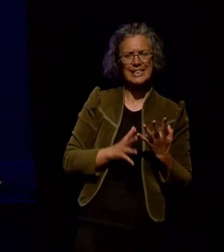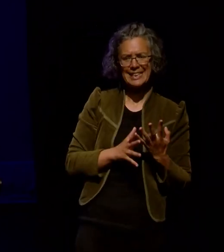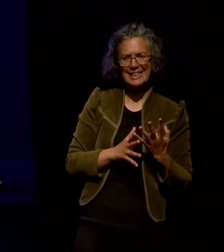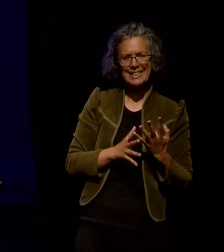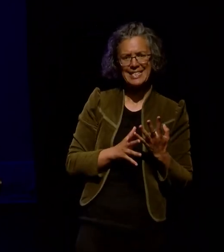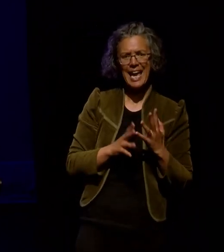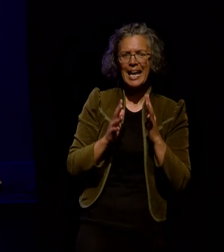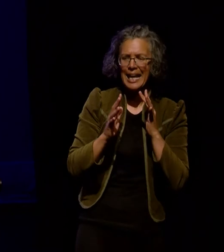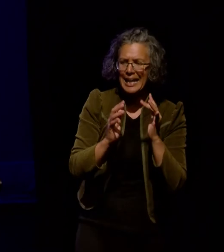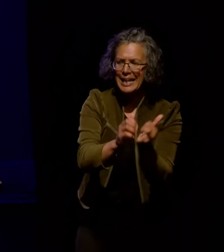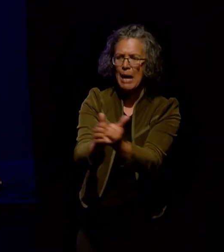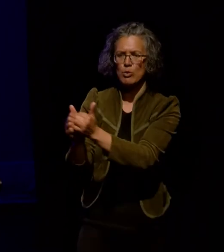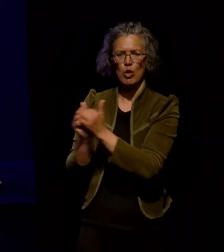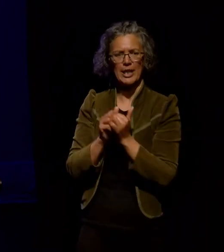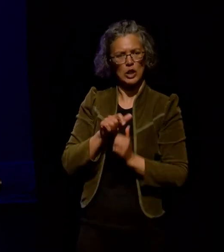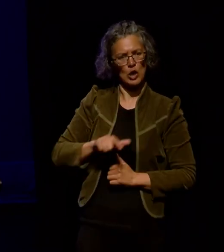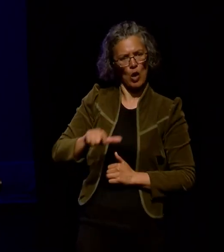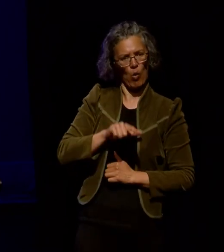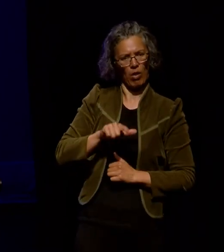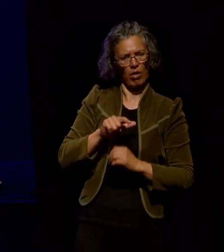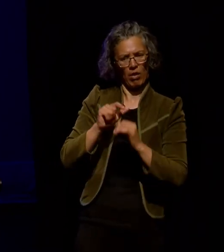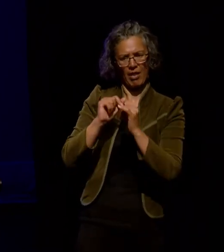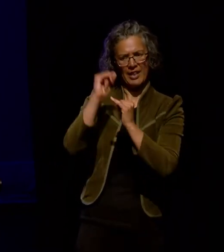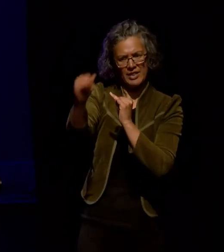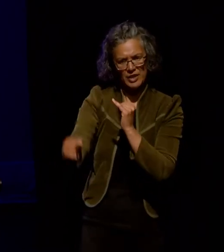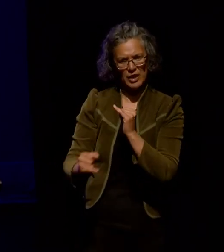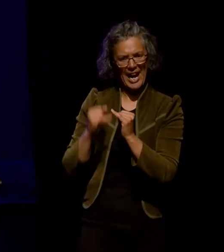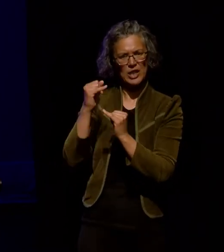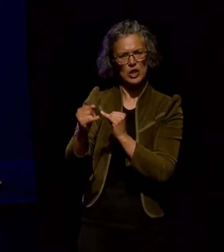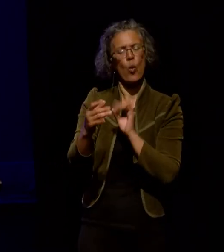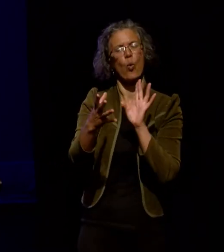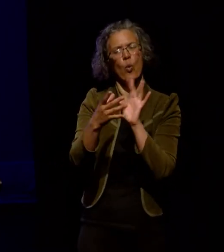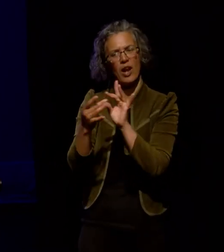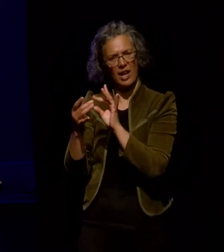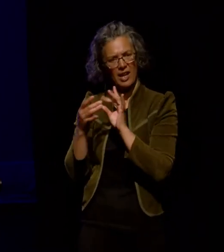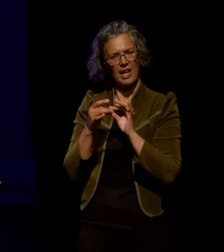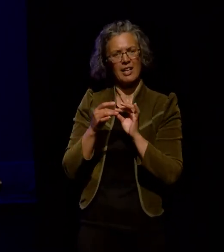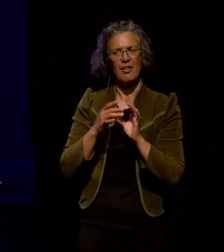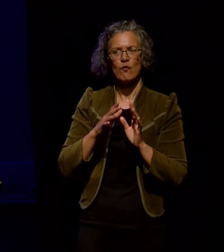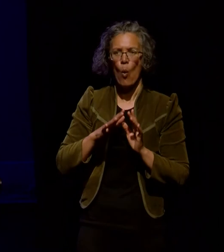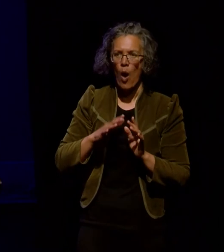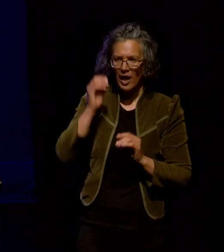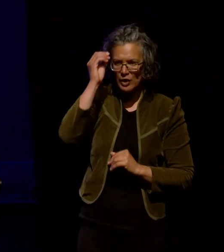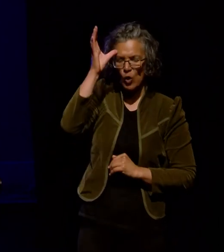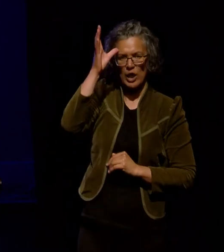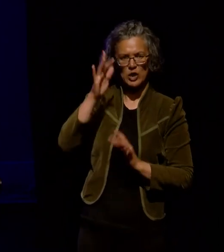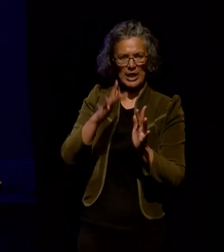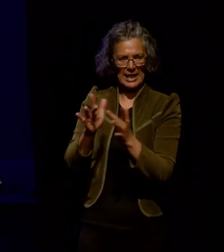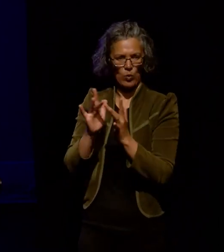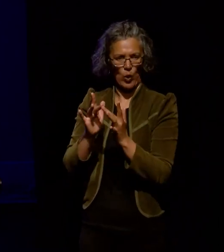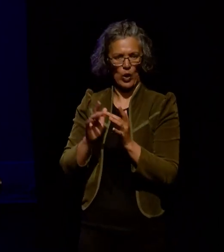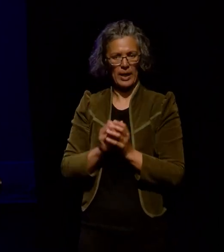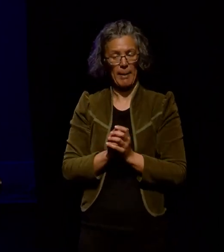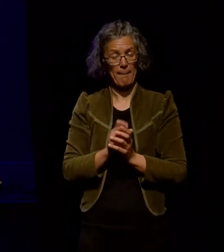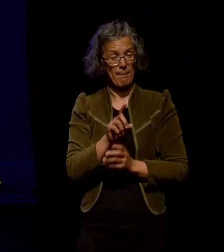our broader sector, both internationally and nationally, as part of a knowledge network. But the biggest driver for the library